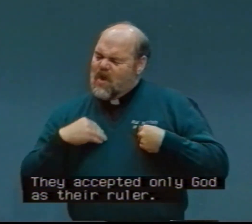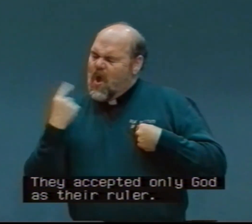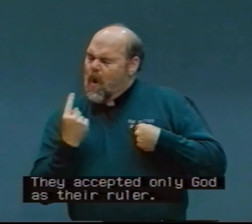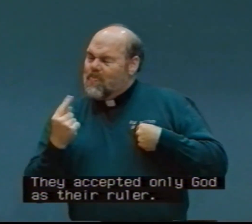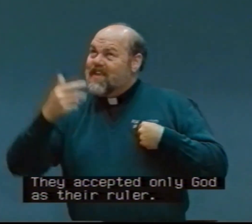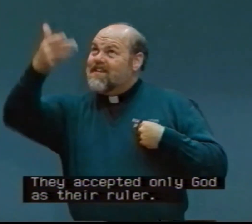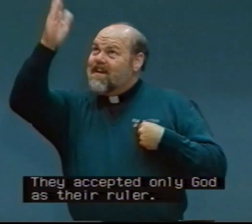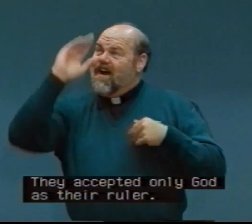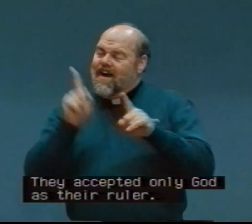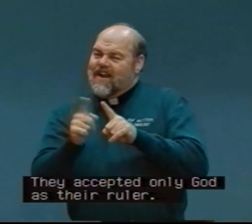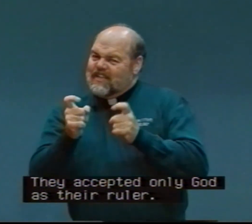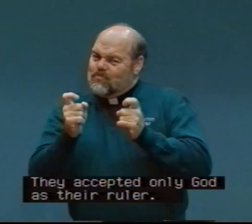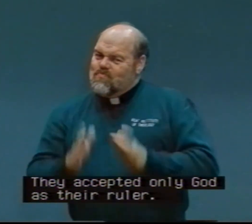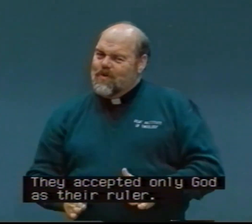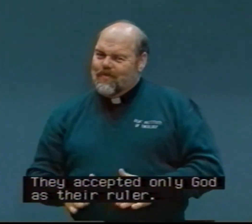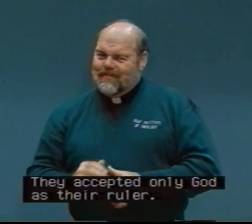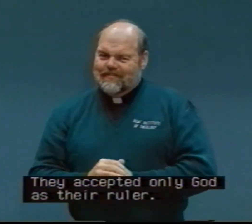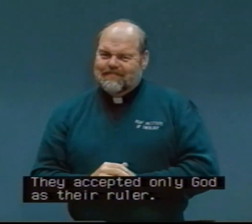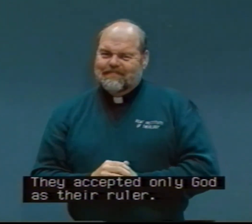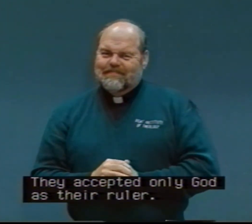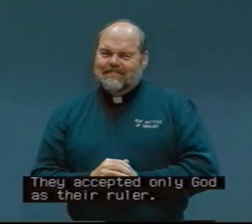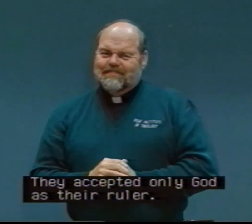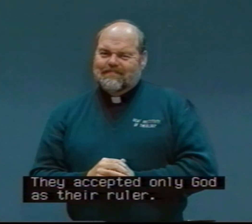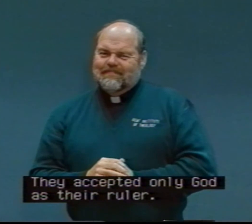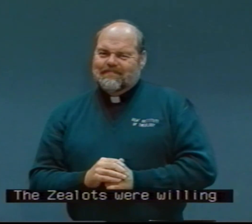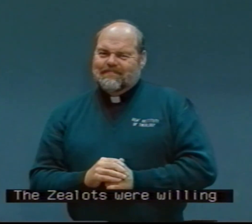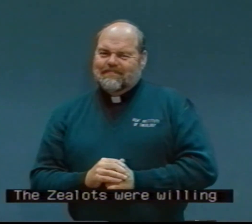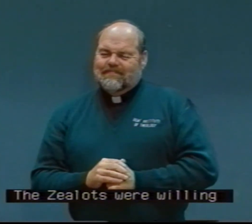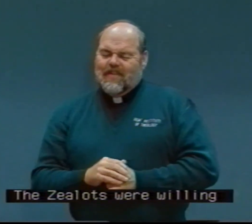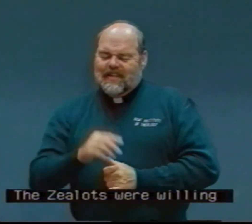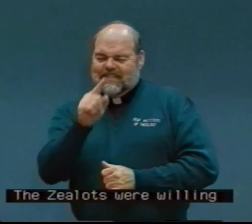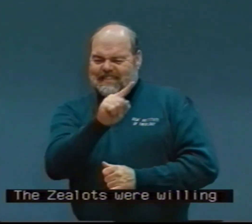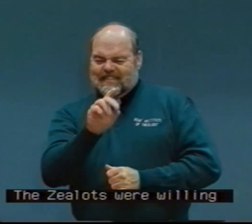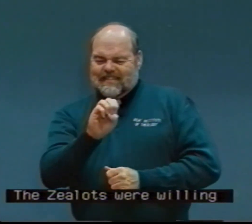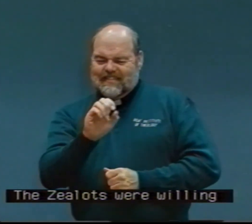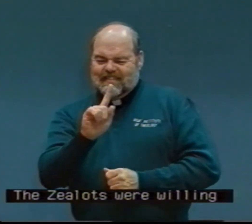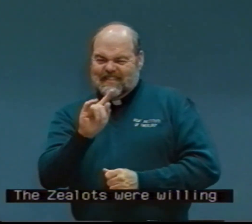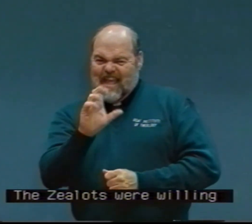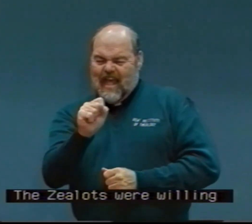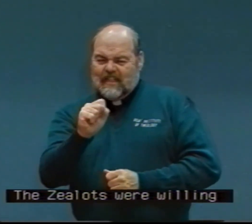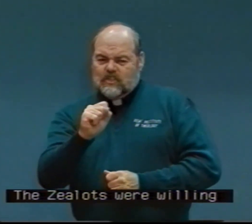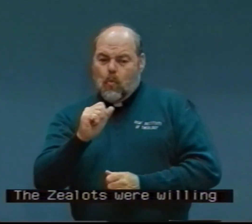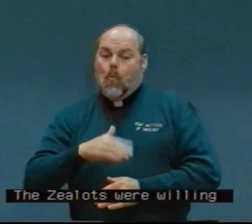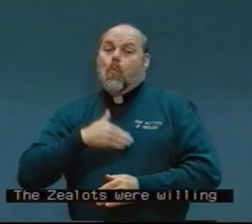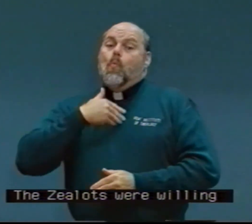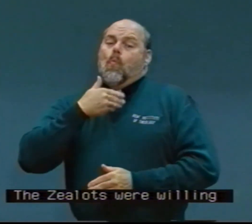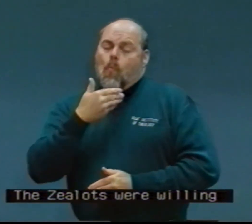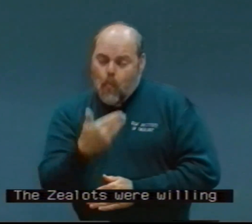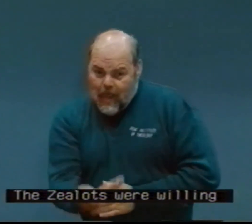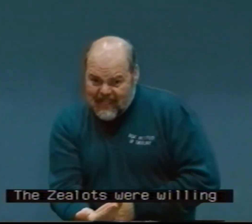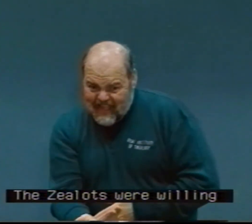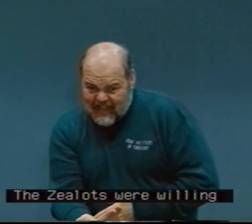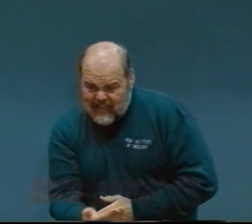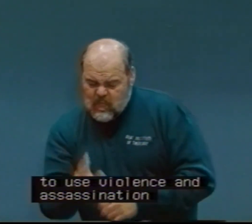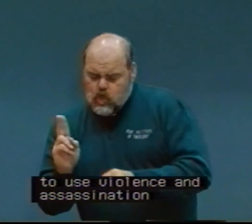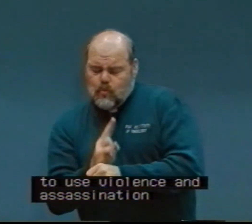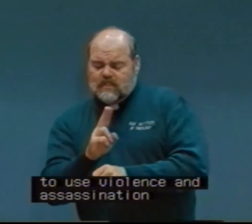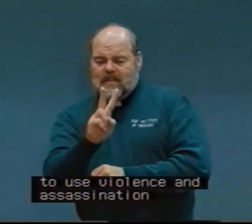They accepted only God as their ruler. The Zealots were willing